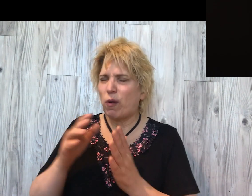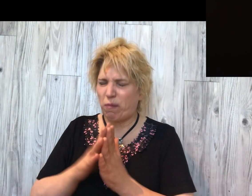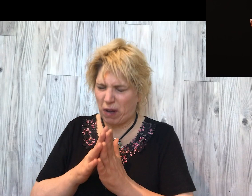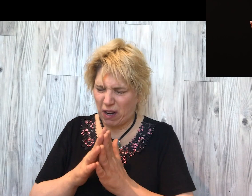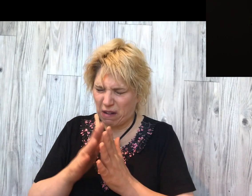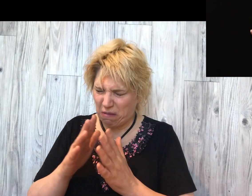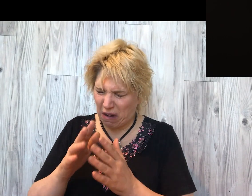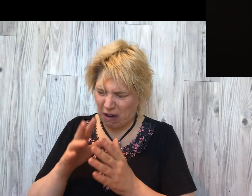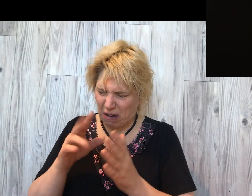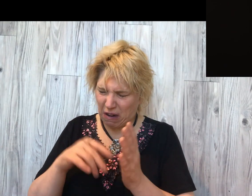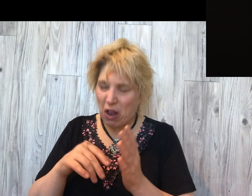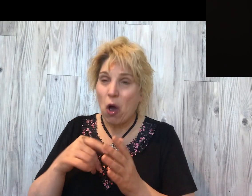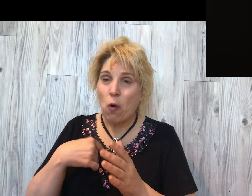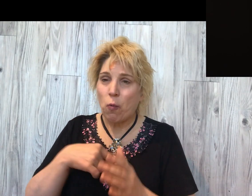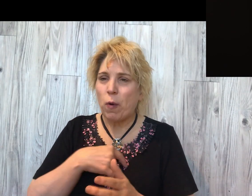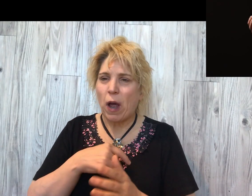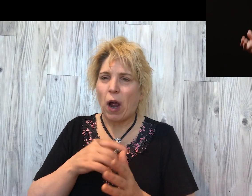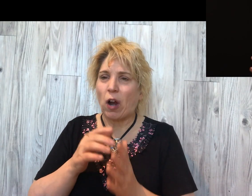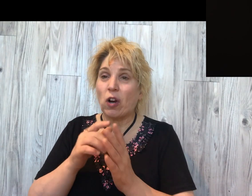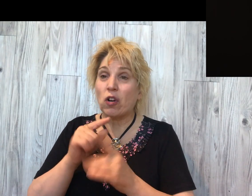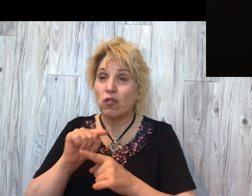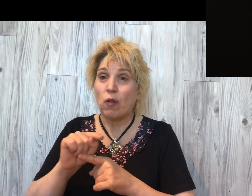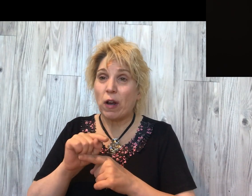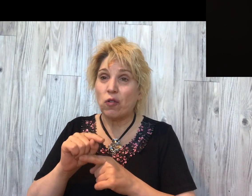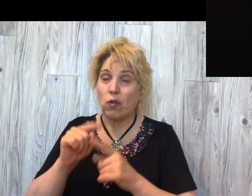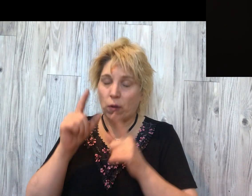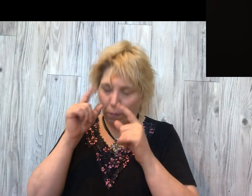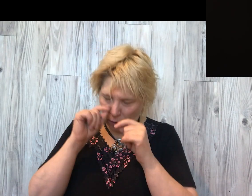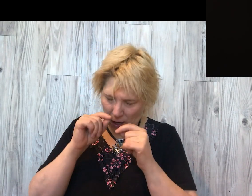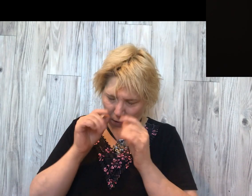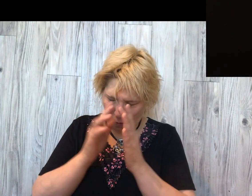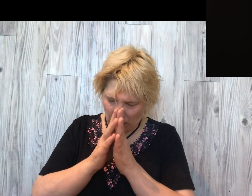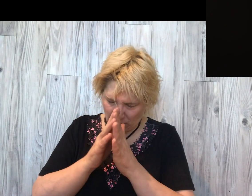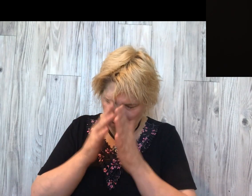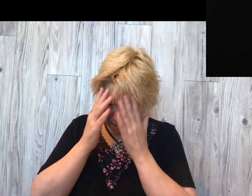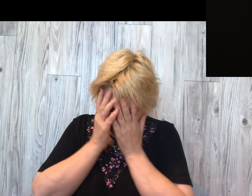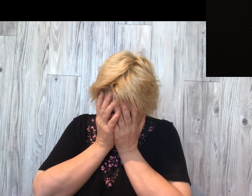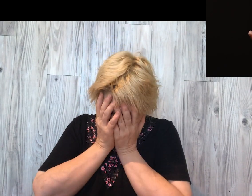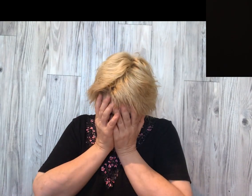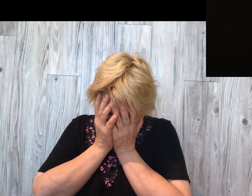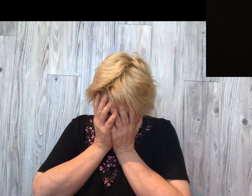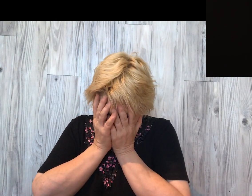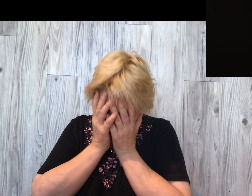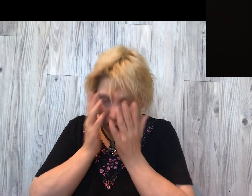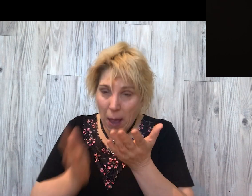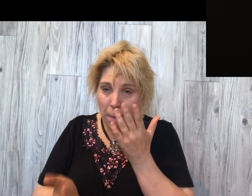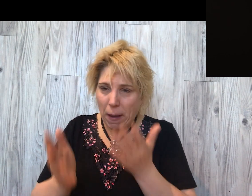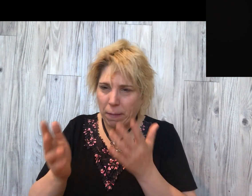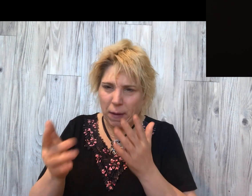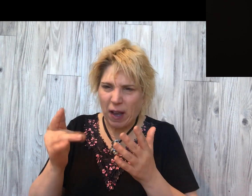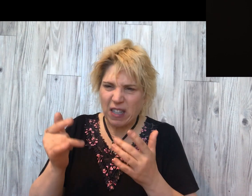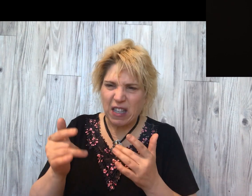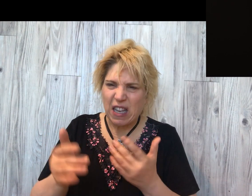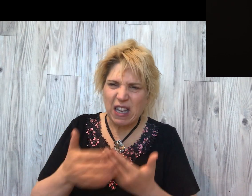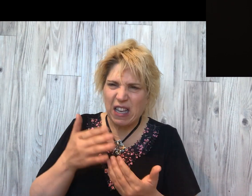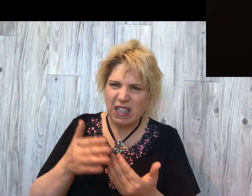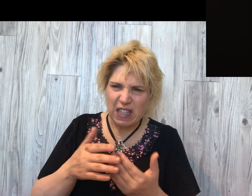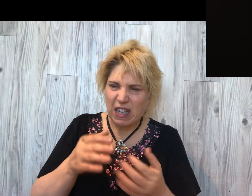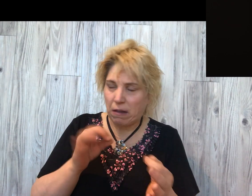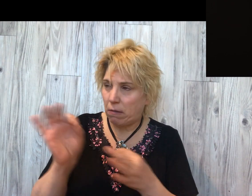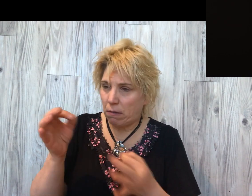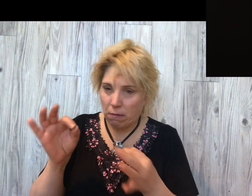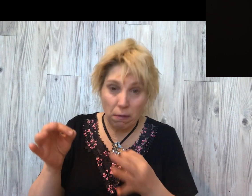in the Bible, now, most of us were trained and raised to close our eyes when we pray, and I think that's probably because we are easily